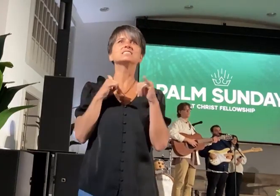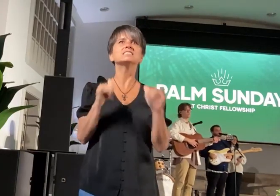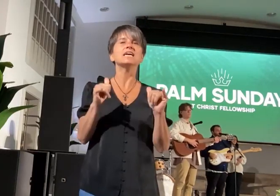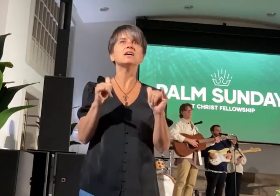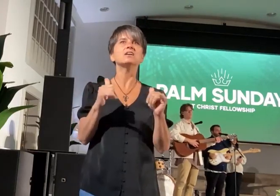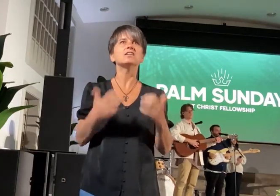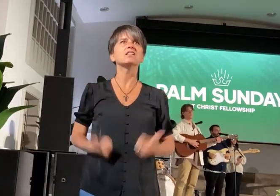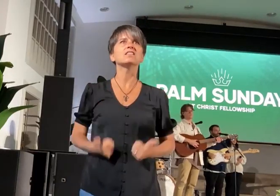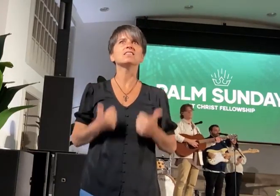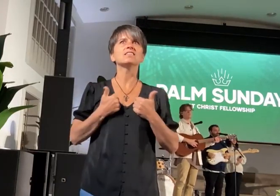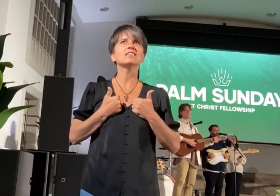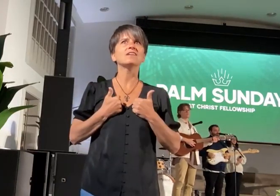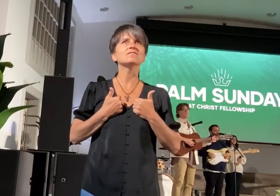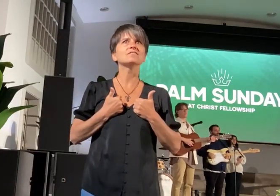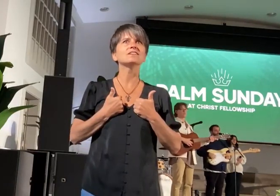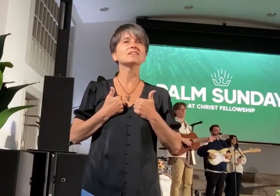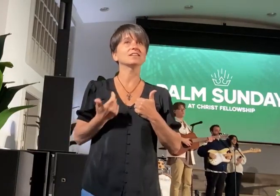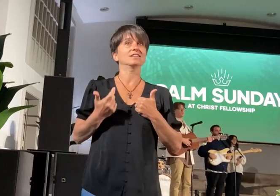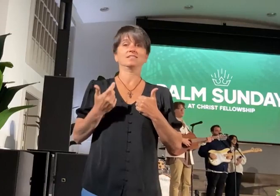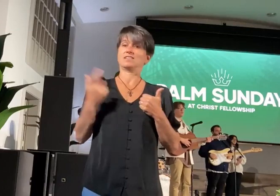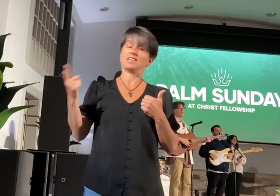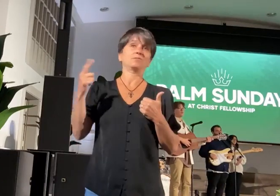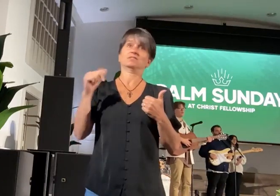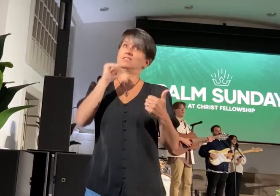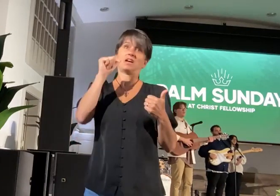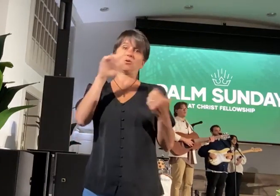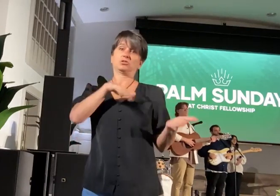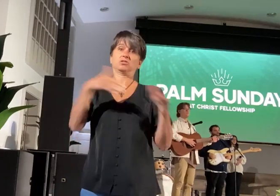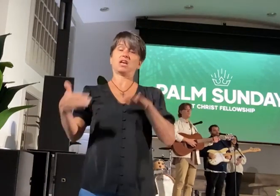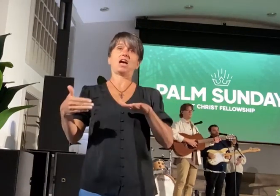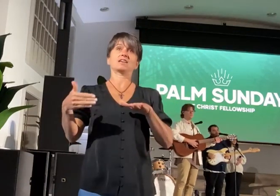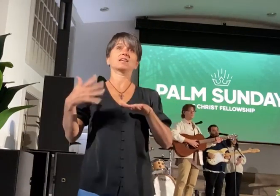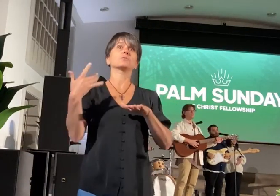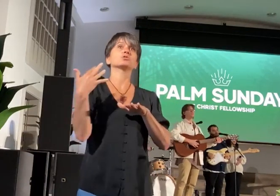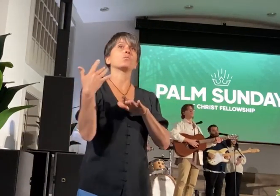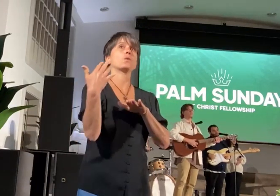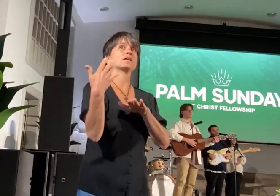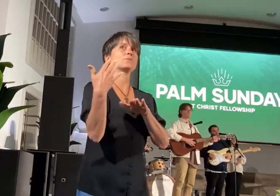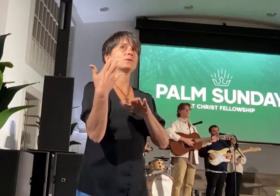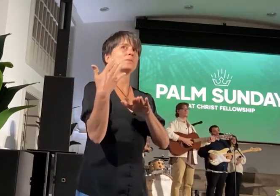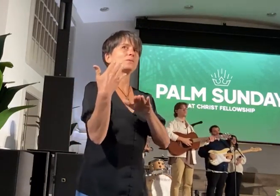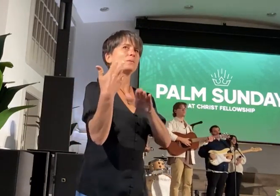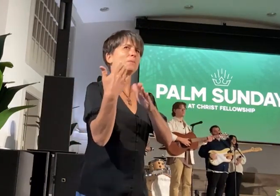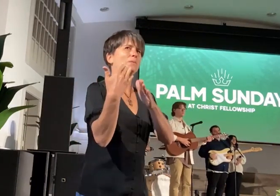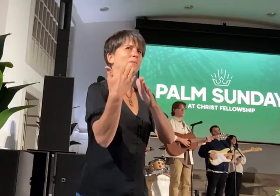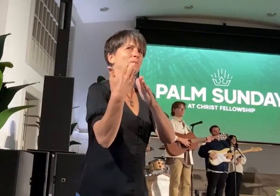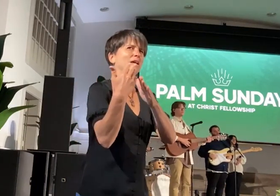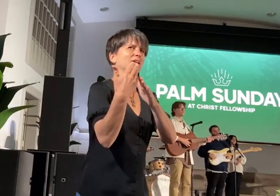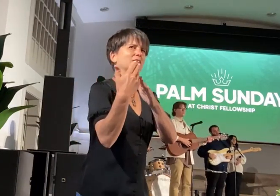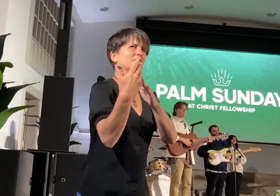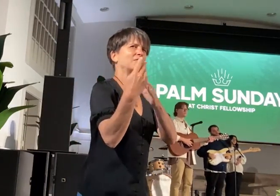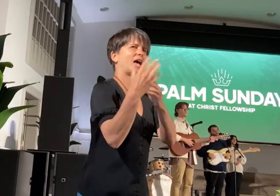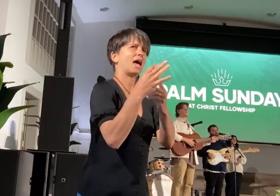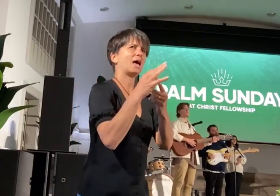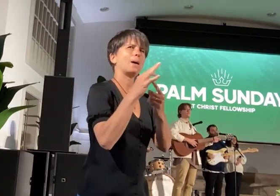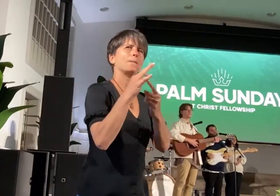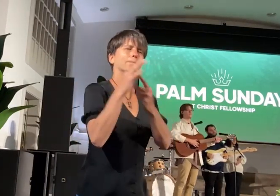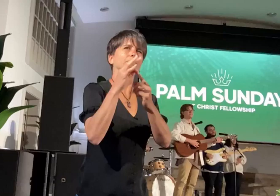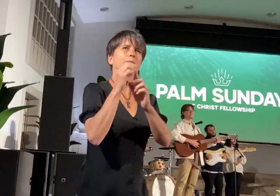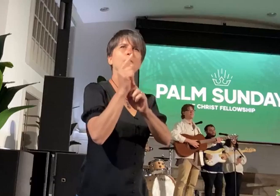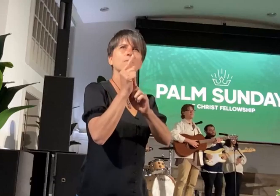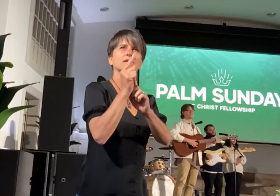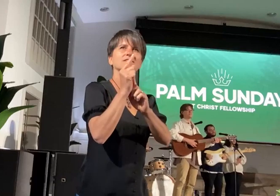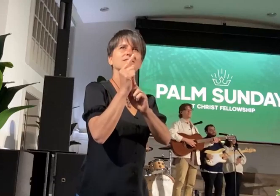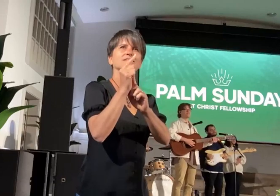on to life. And can I tell you today that he wasn't going to die until he gave up his life, because it wasn't life that was holding on to him, it was him that was holding on to